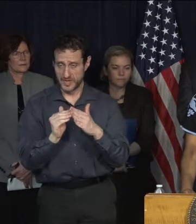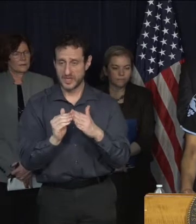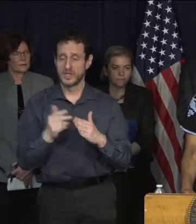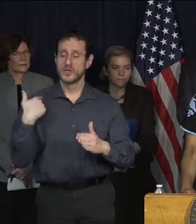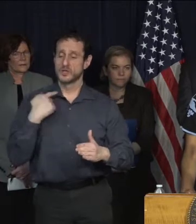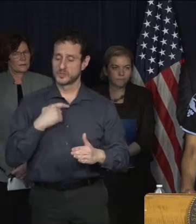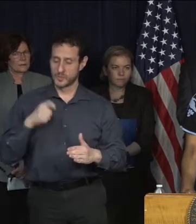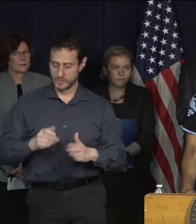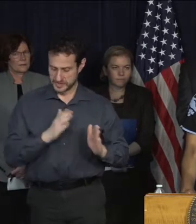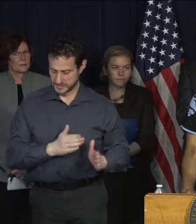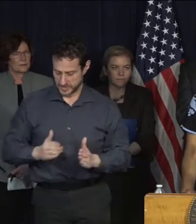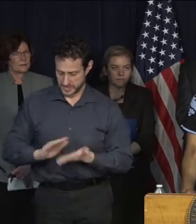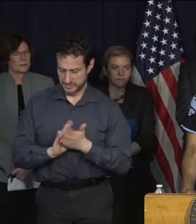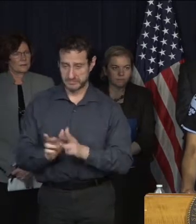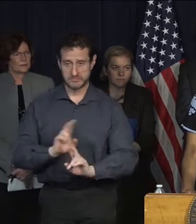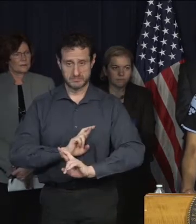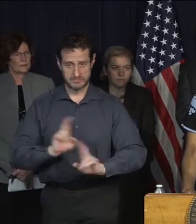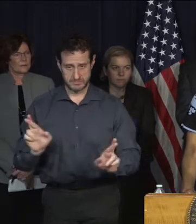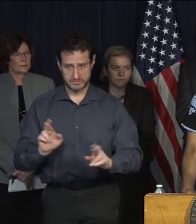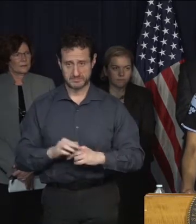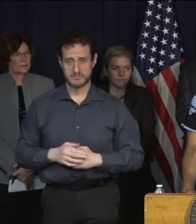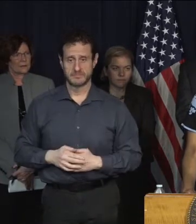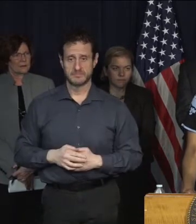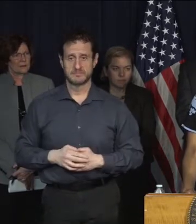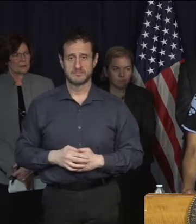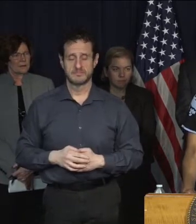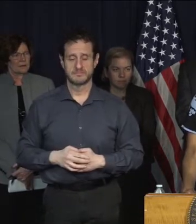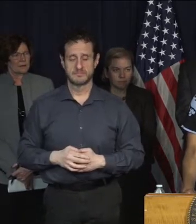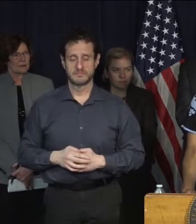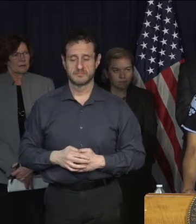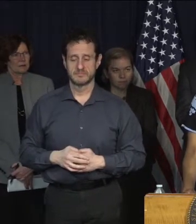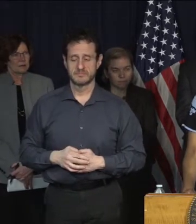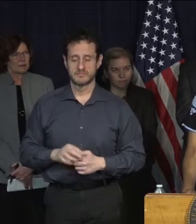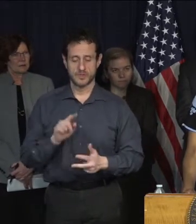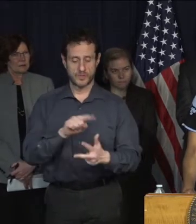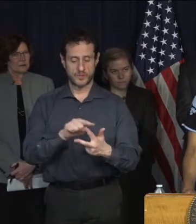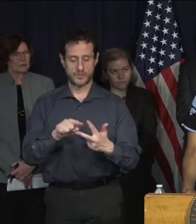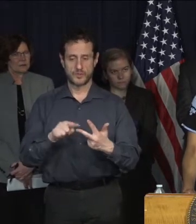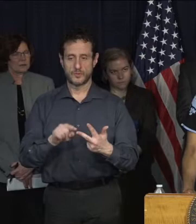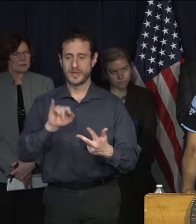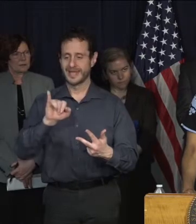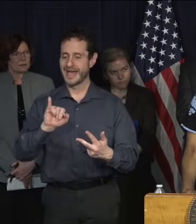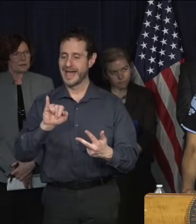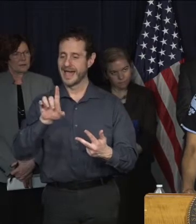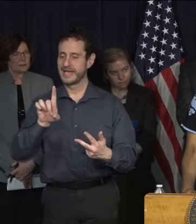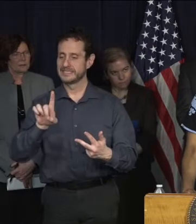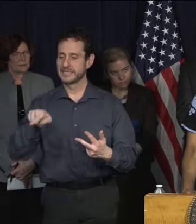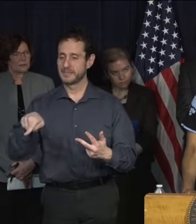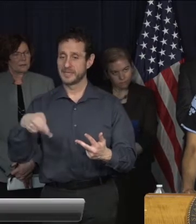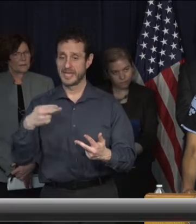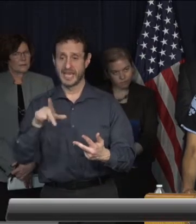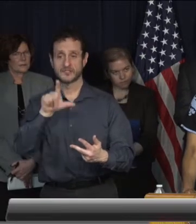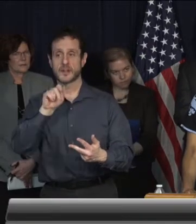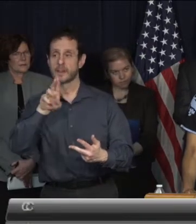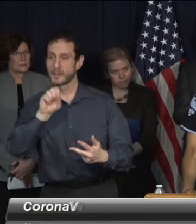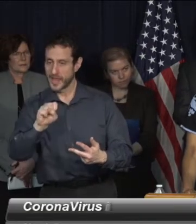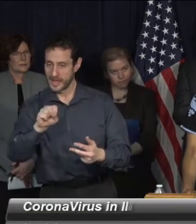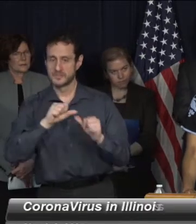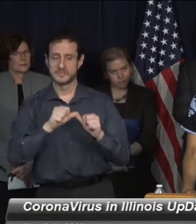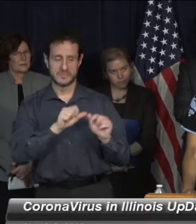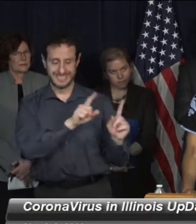preparedness and planning comes in. Our three IDPH laboratories continue to perform testing for